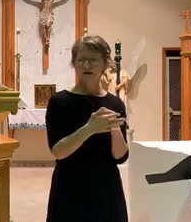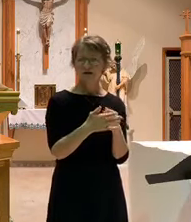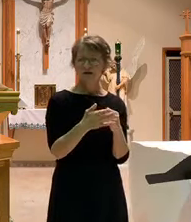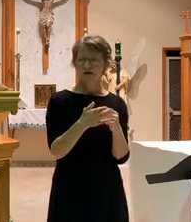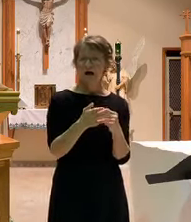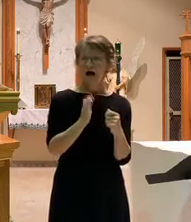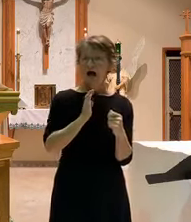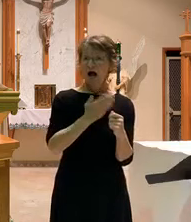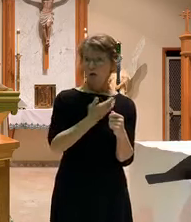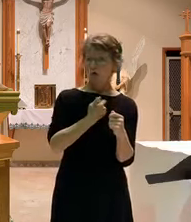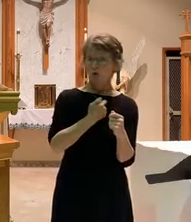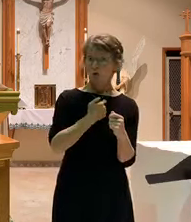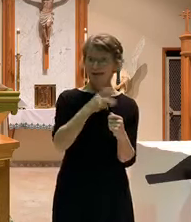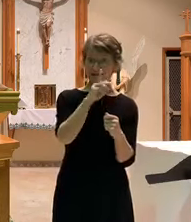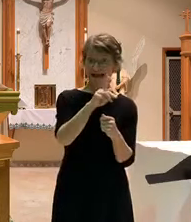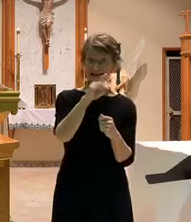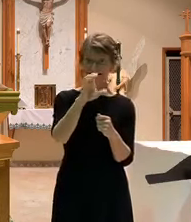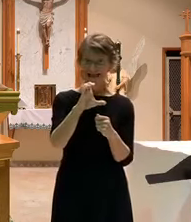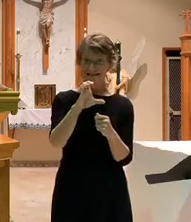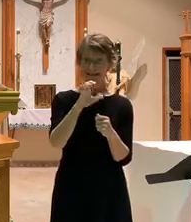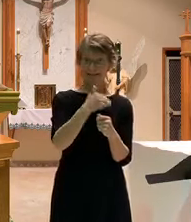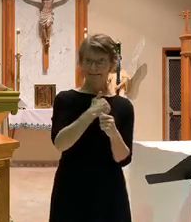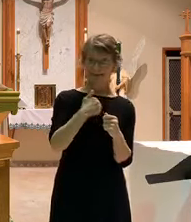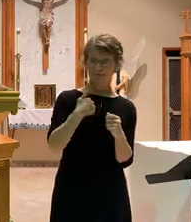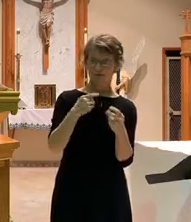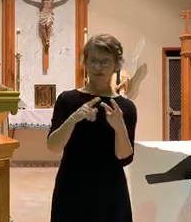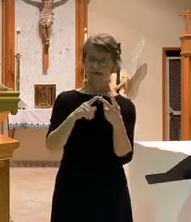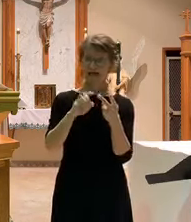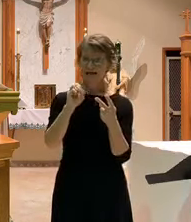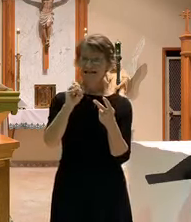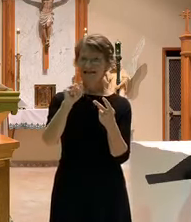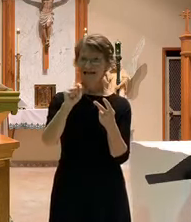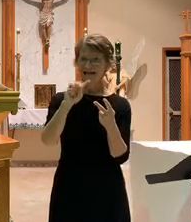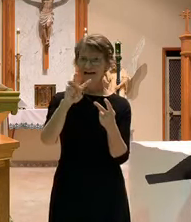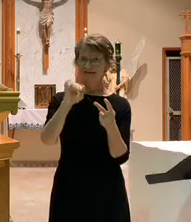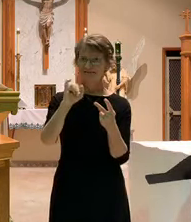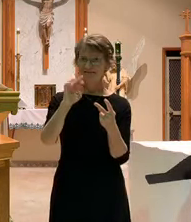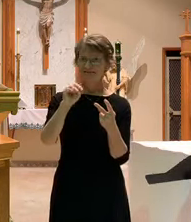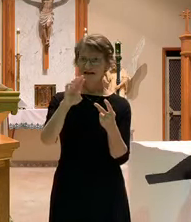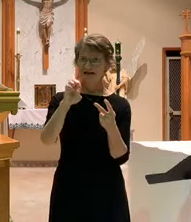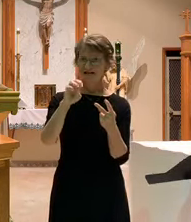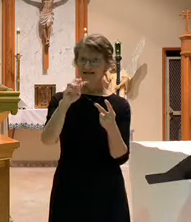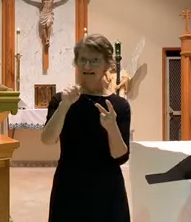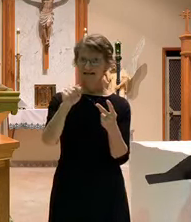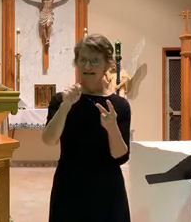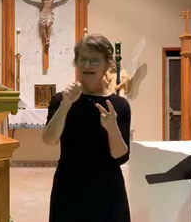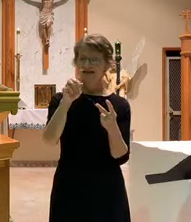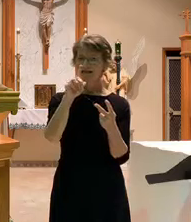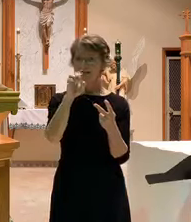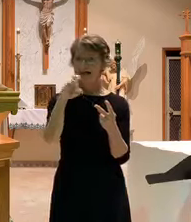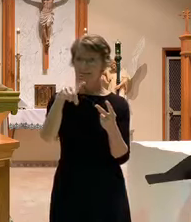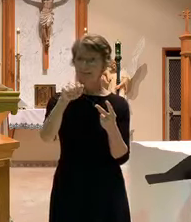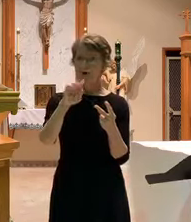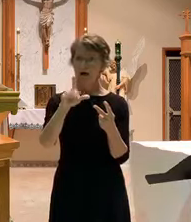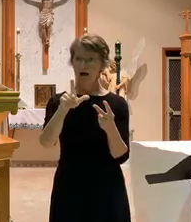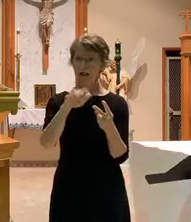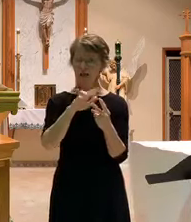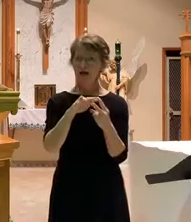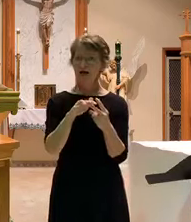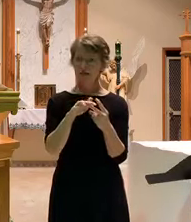Vincent de Paul in our parish are out there working in one way or another. If you feel Jesus calling